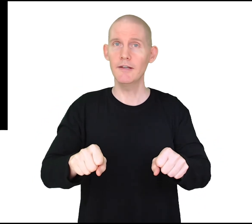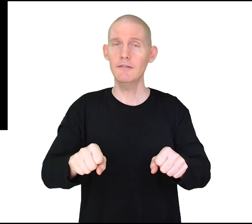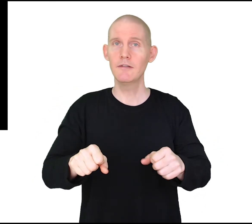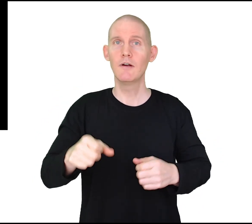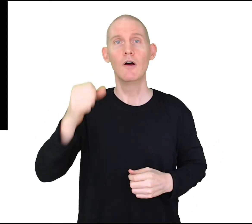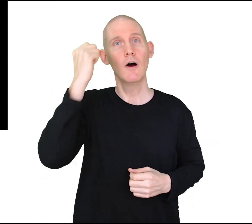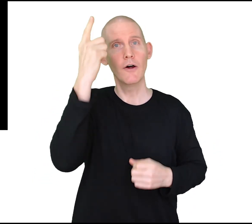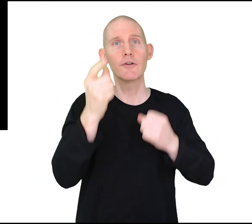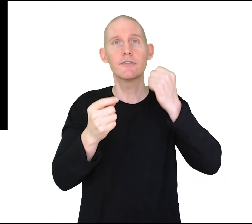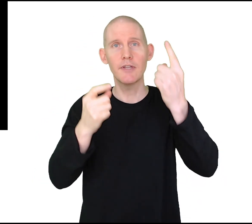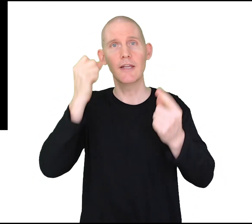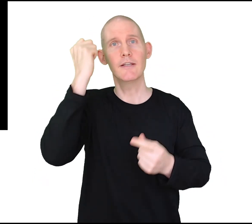can understanding.